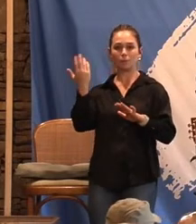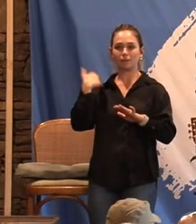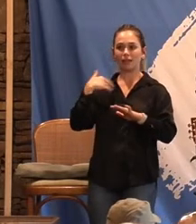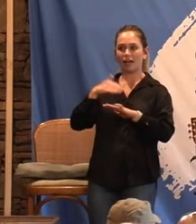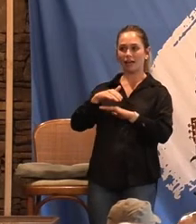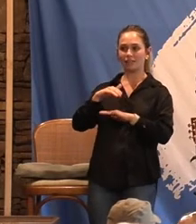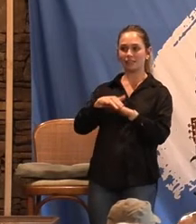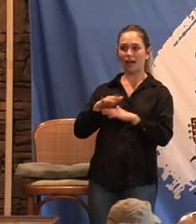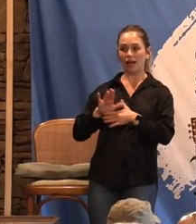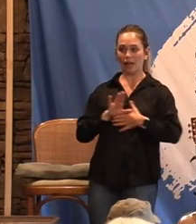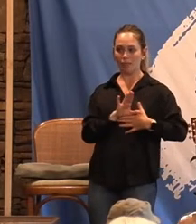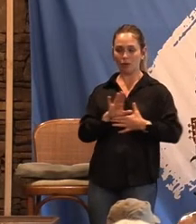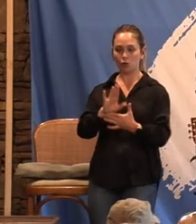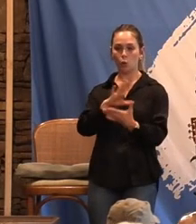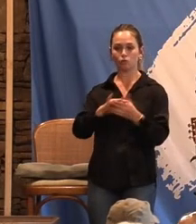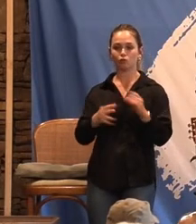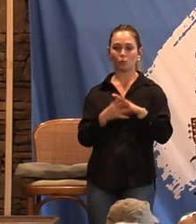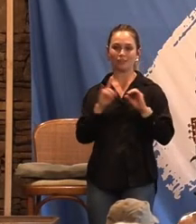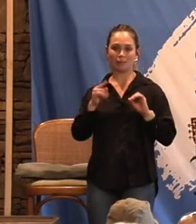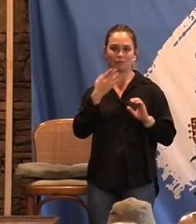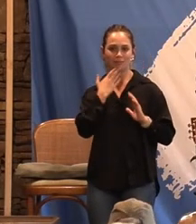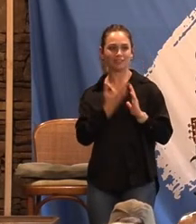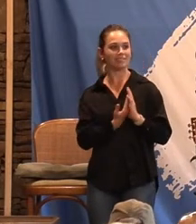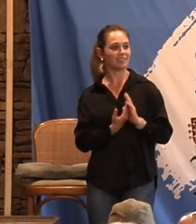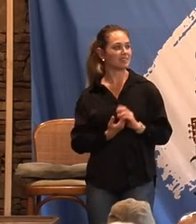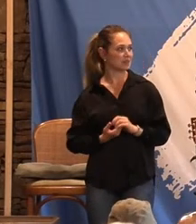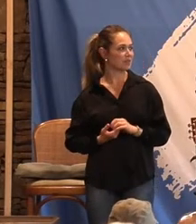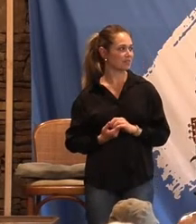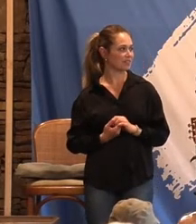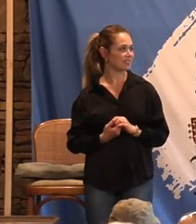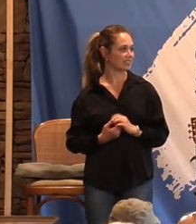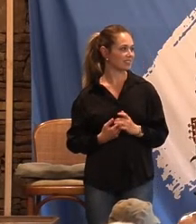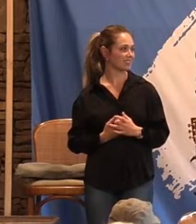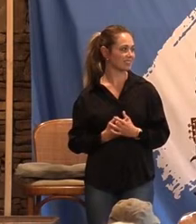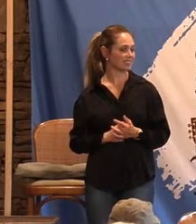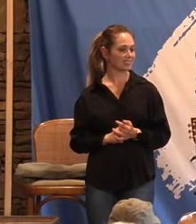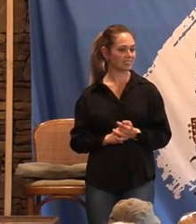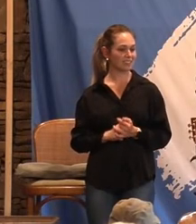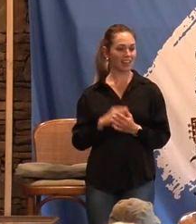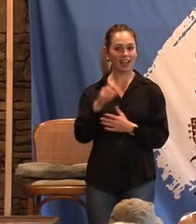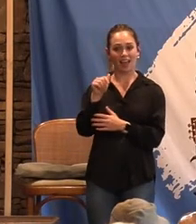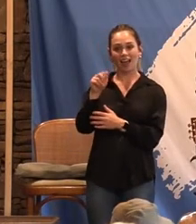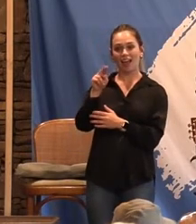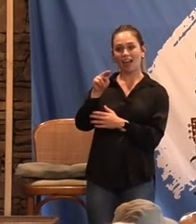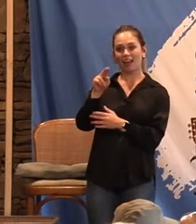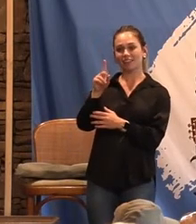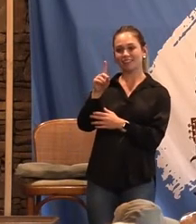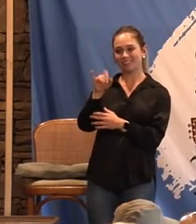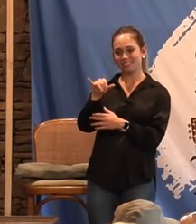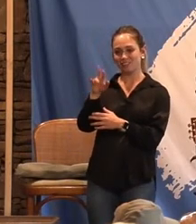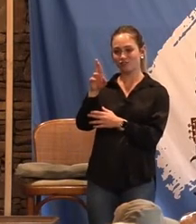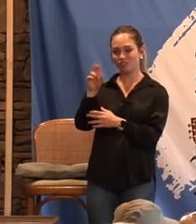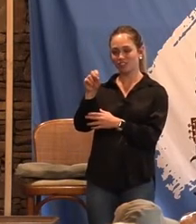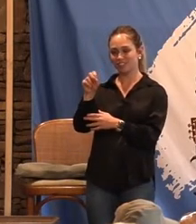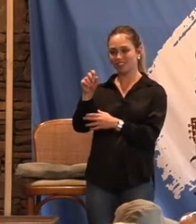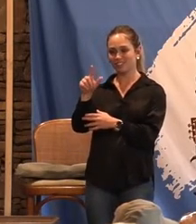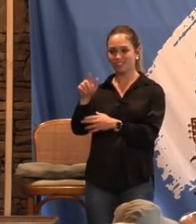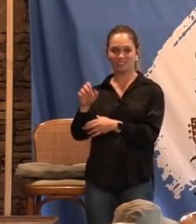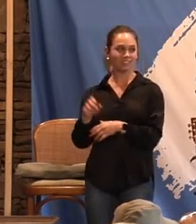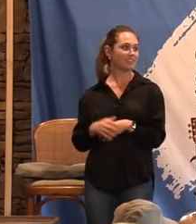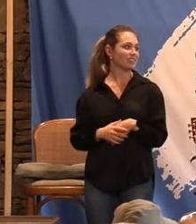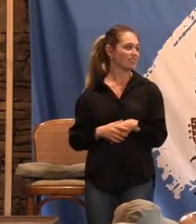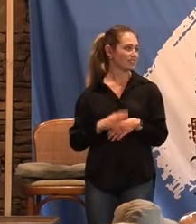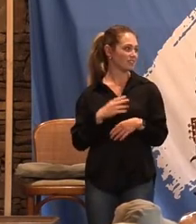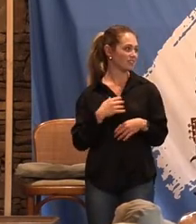at the Ghost Stories, that was pretty good, wasn't it? Andy Russell, storyteller, and